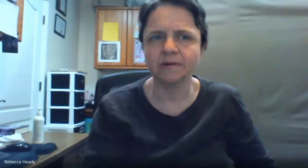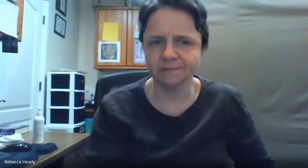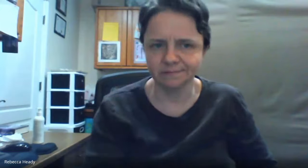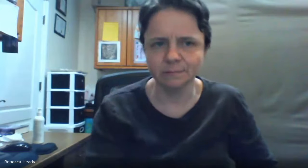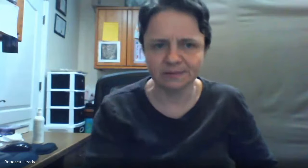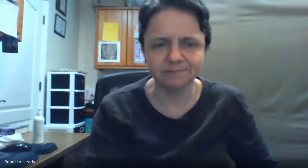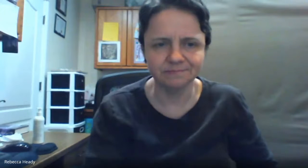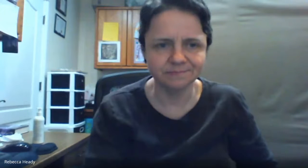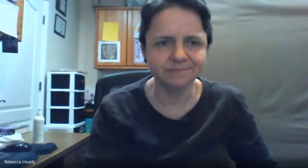spelled, but